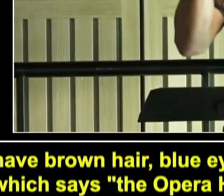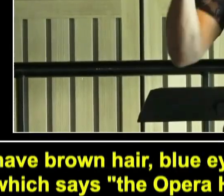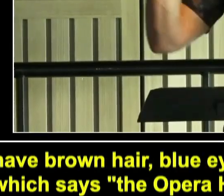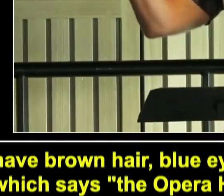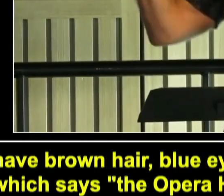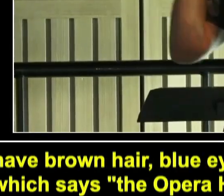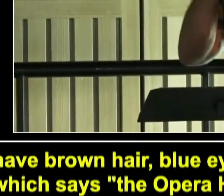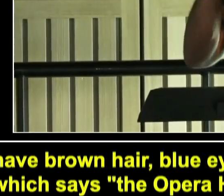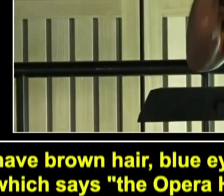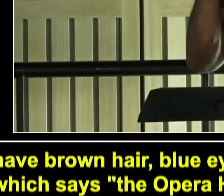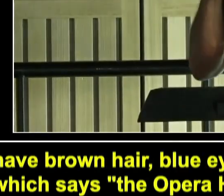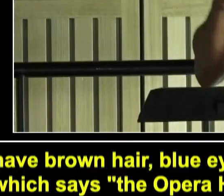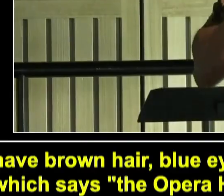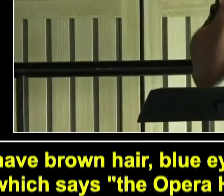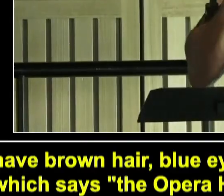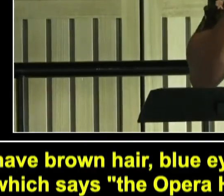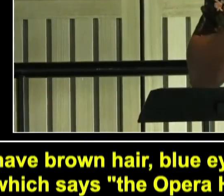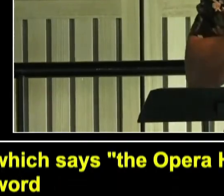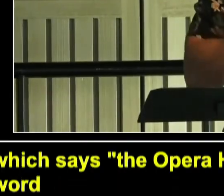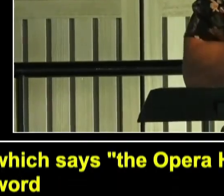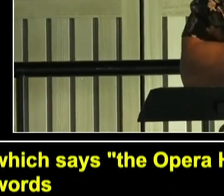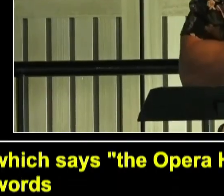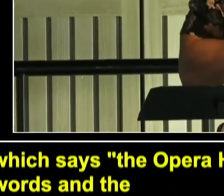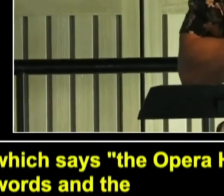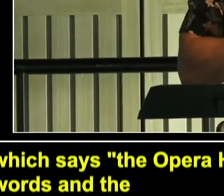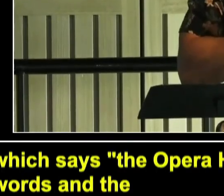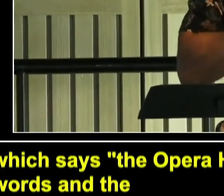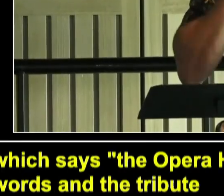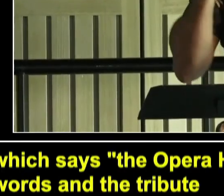much for your words and the tribute to Fiona.